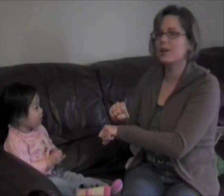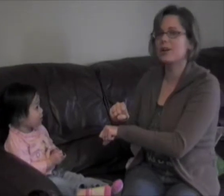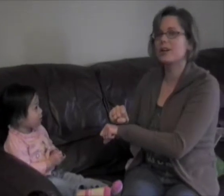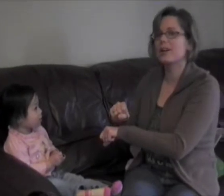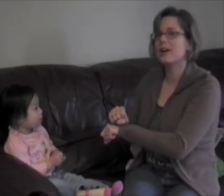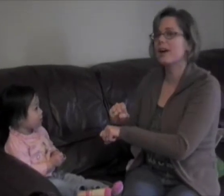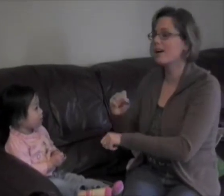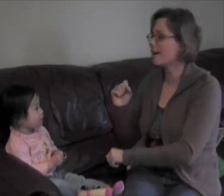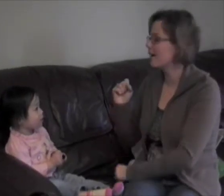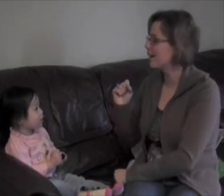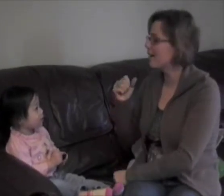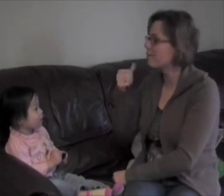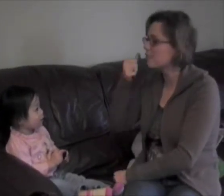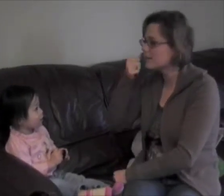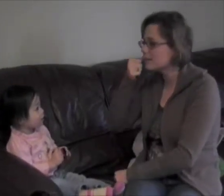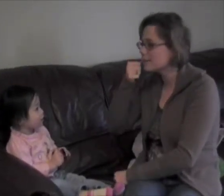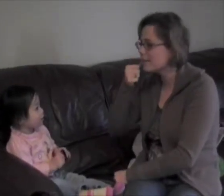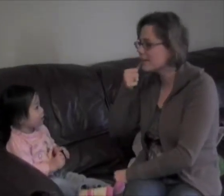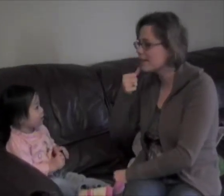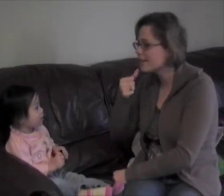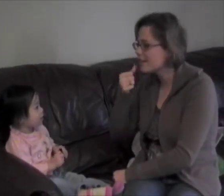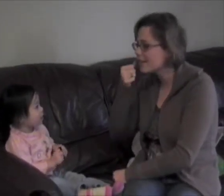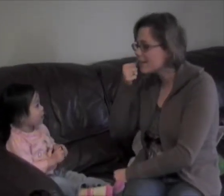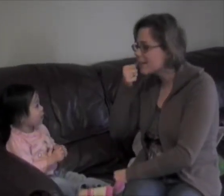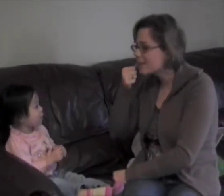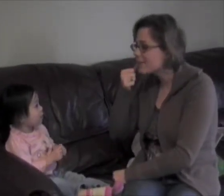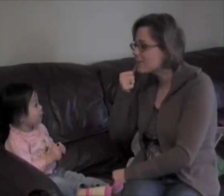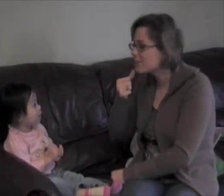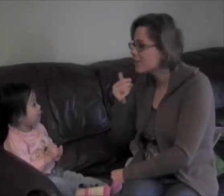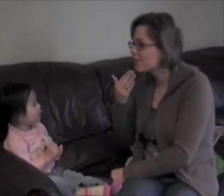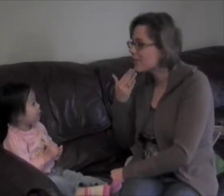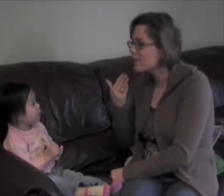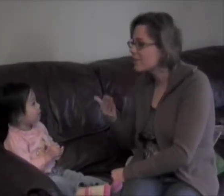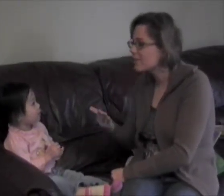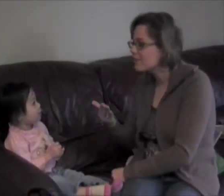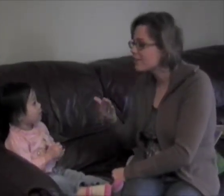Work. What's this one? Girl.